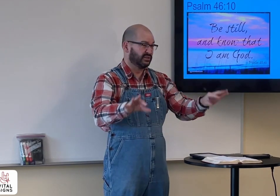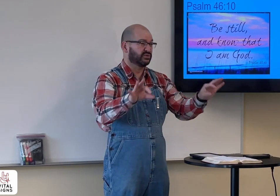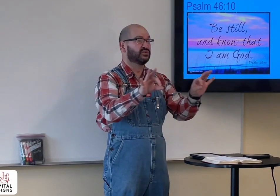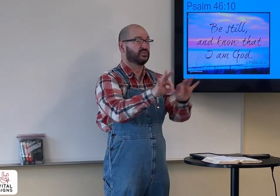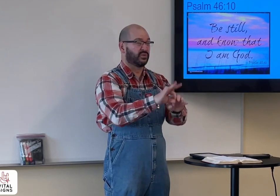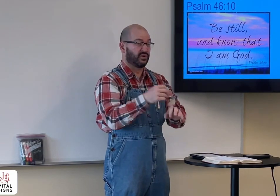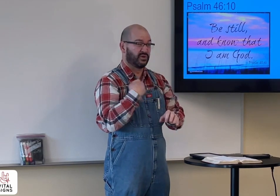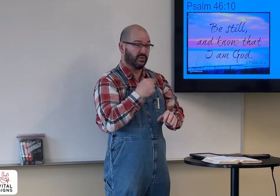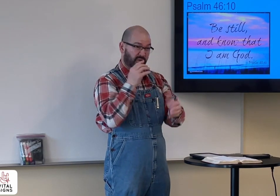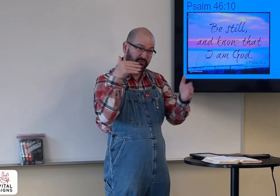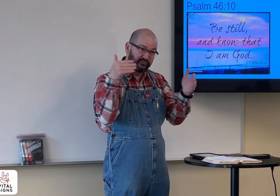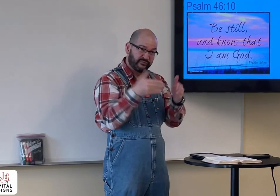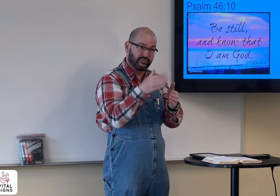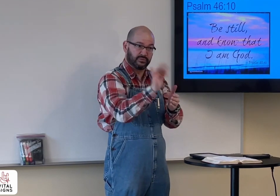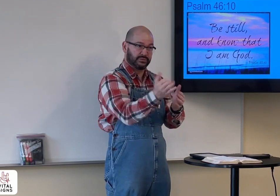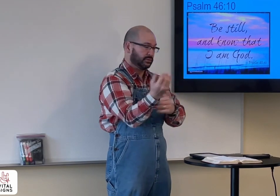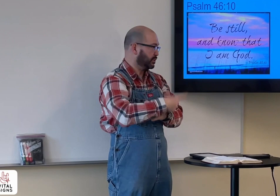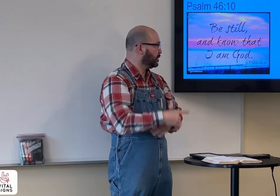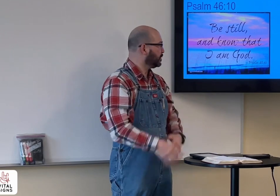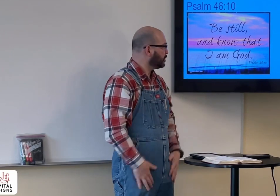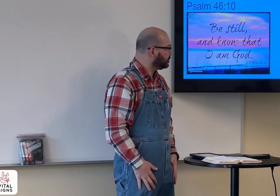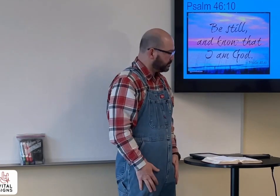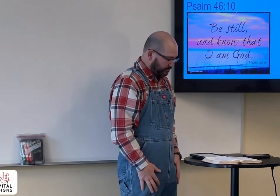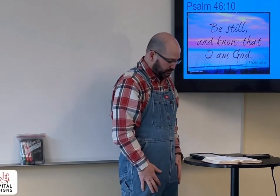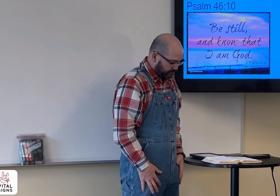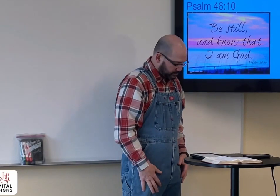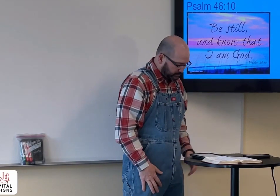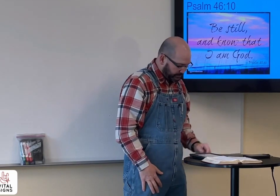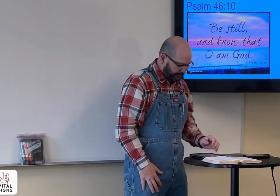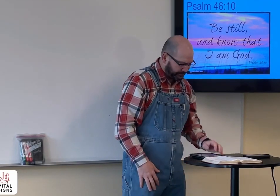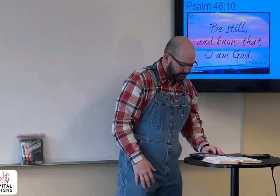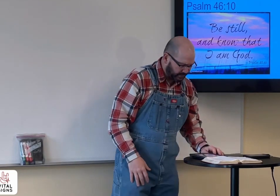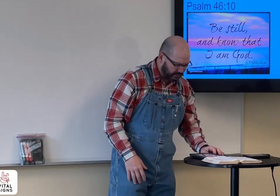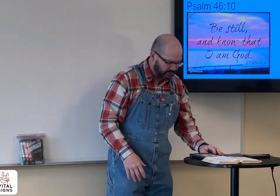That's important. We need to focus on that today.